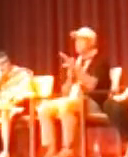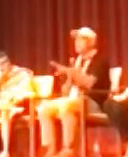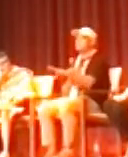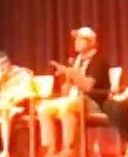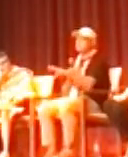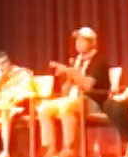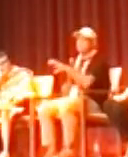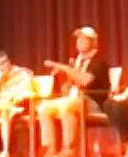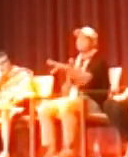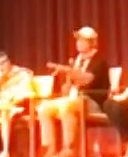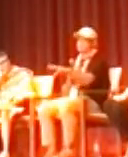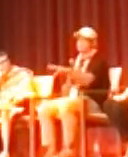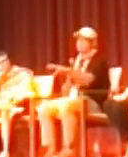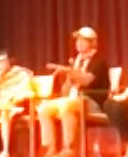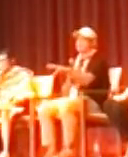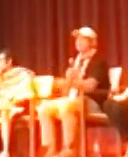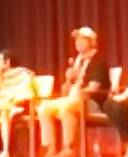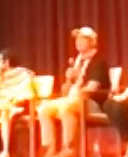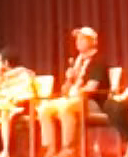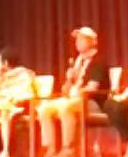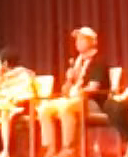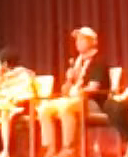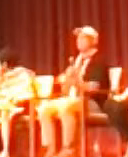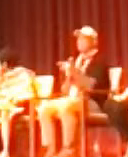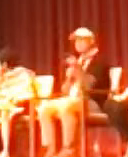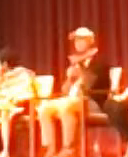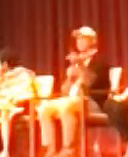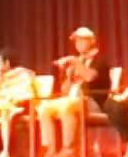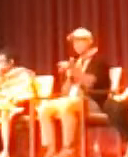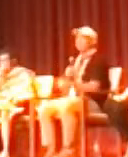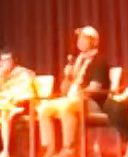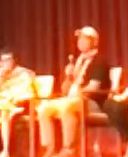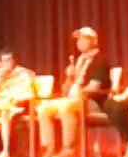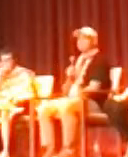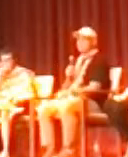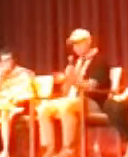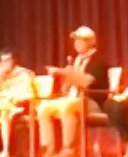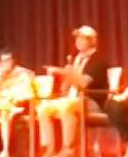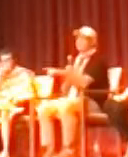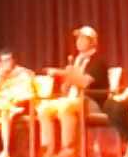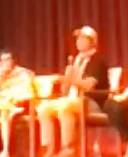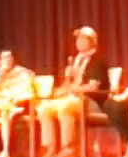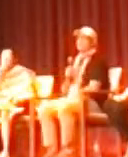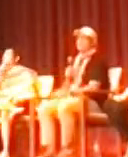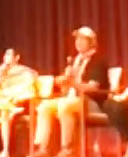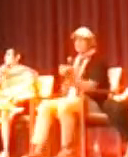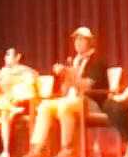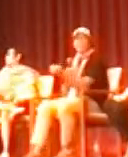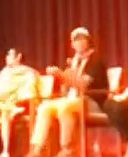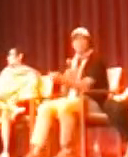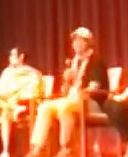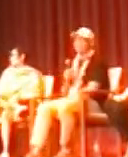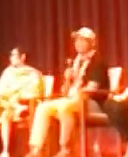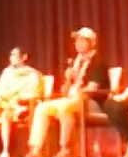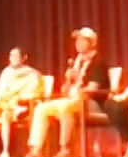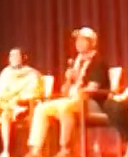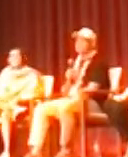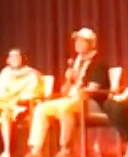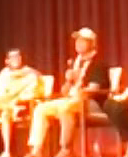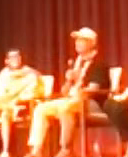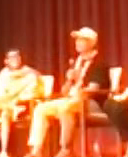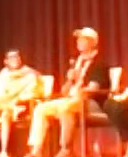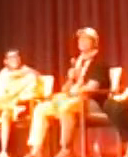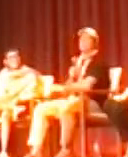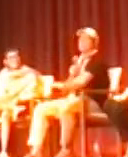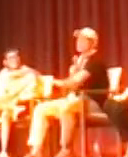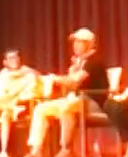has thousands of people. So we went, we're going to do a Cook Islands tattoo, you know, in 2027. And we're